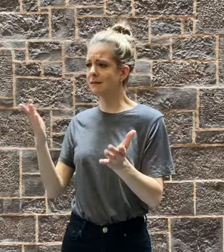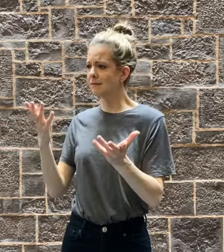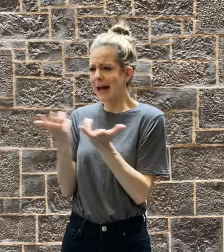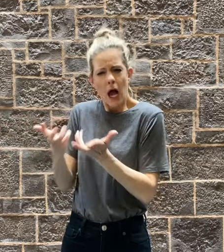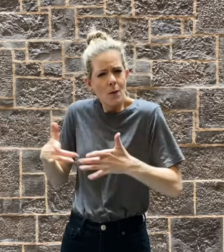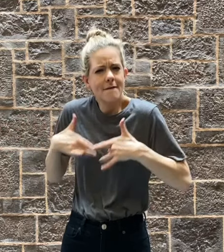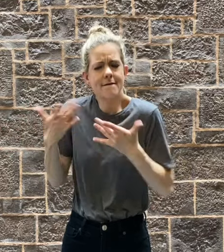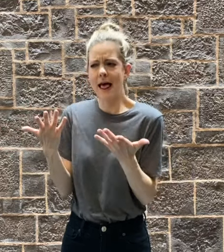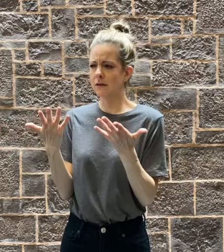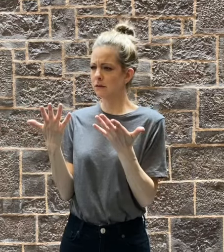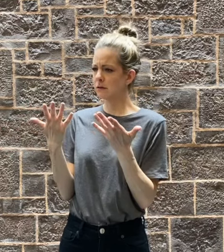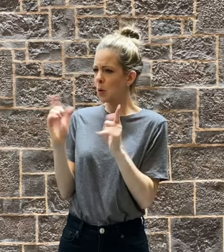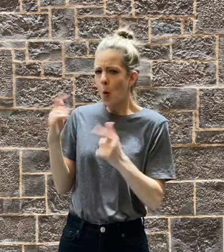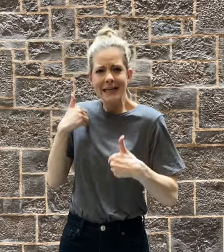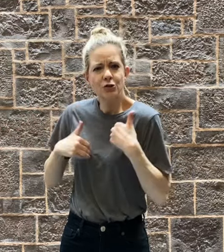in.